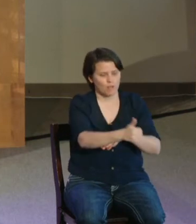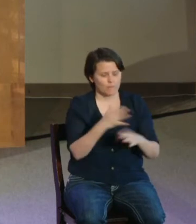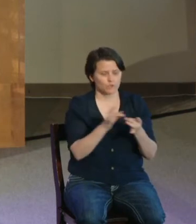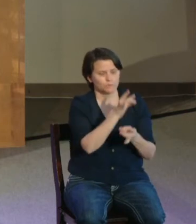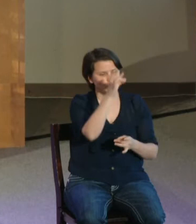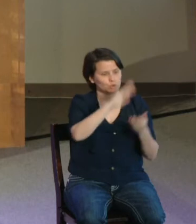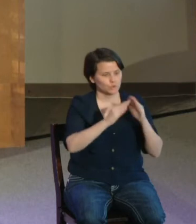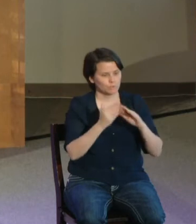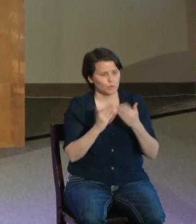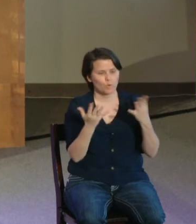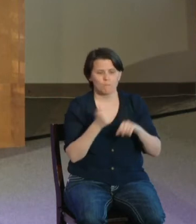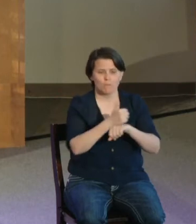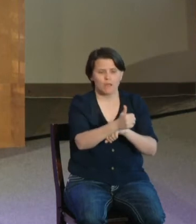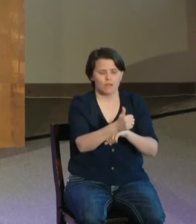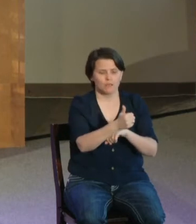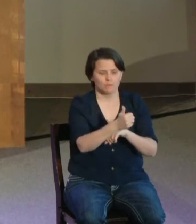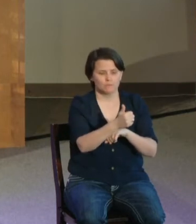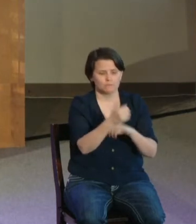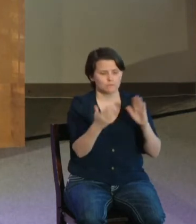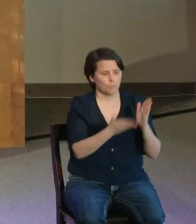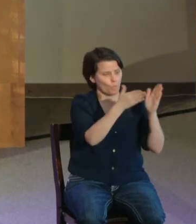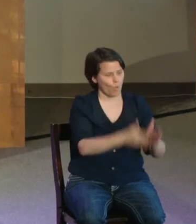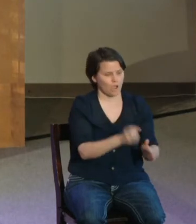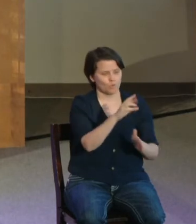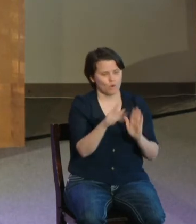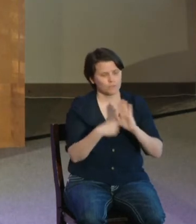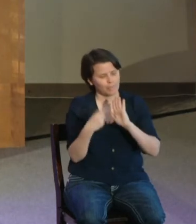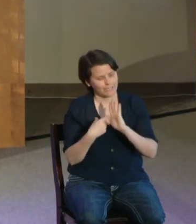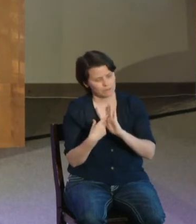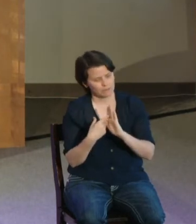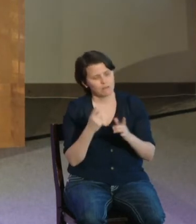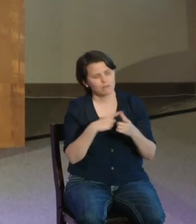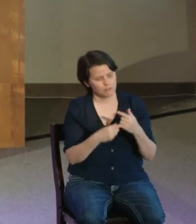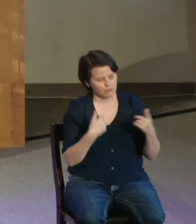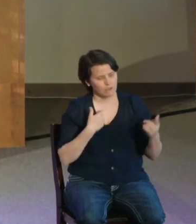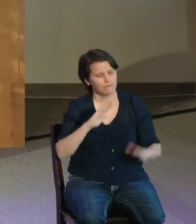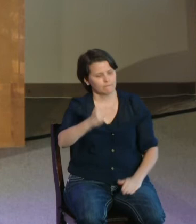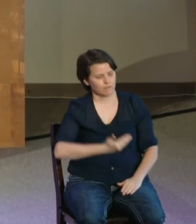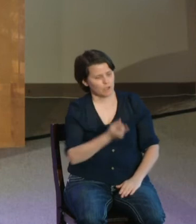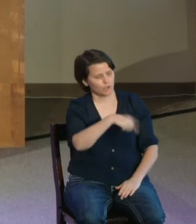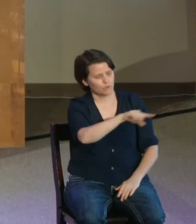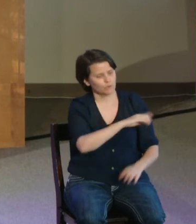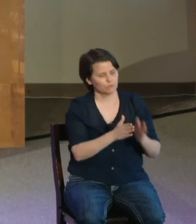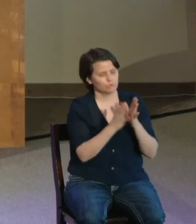or something, I invite you to chant the Ho'oponopono